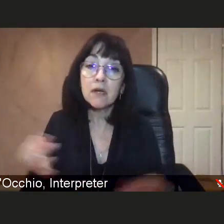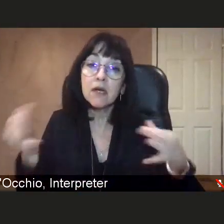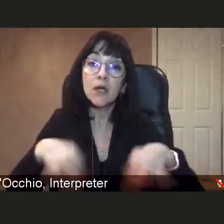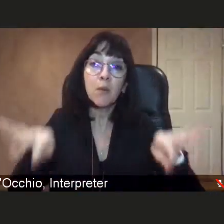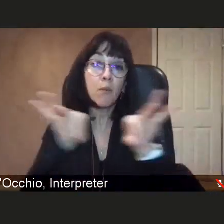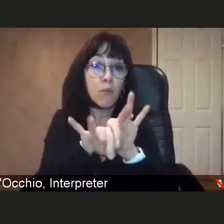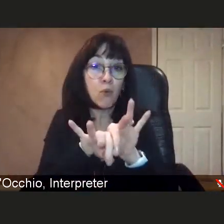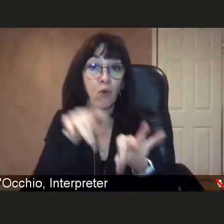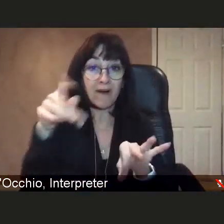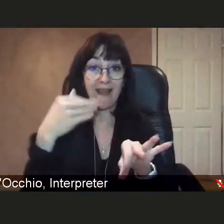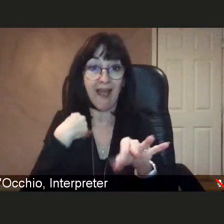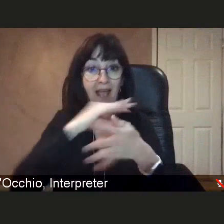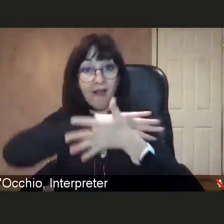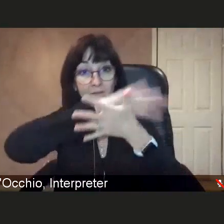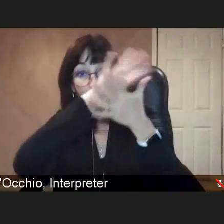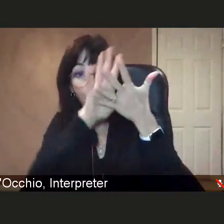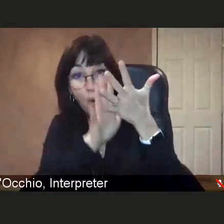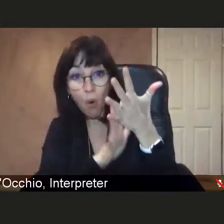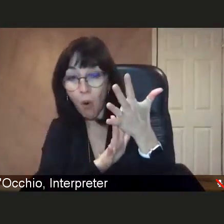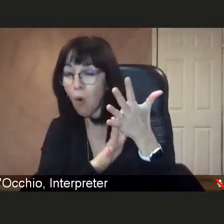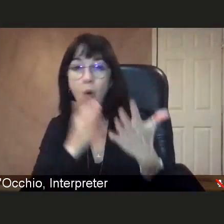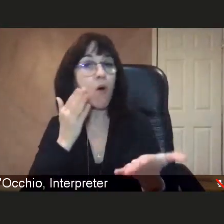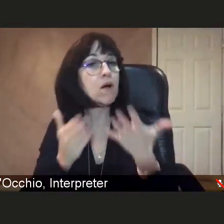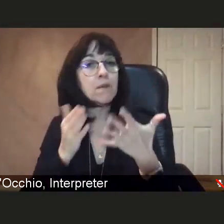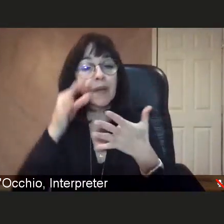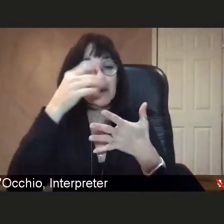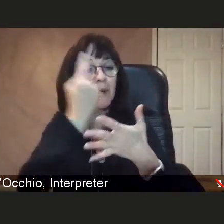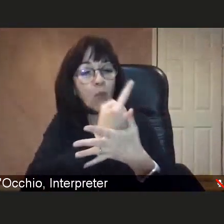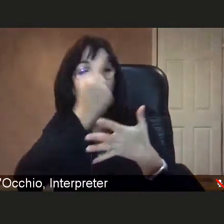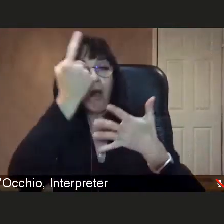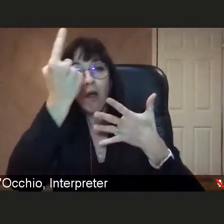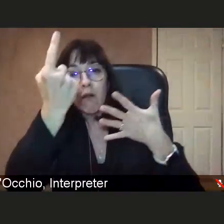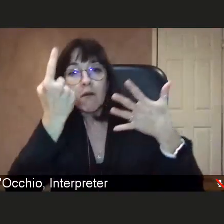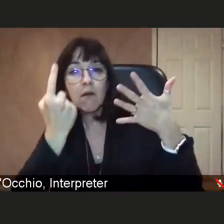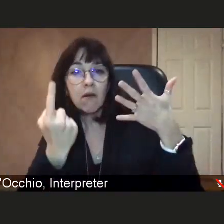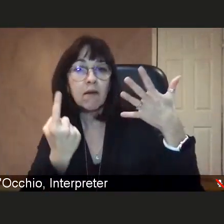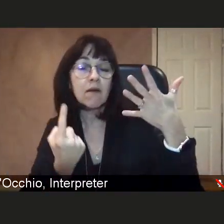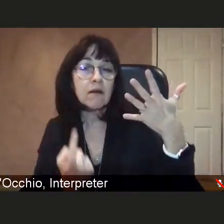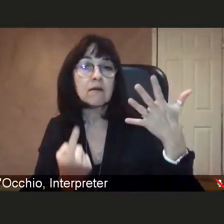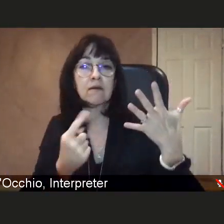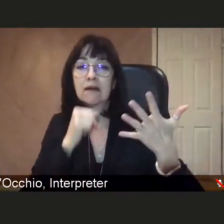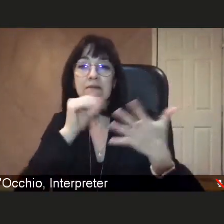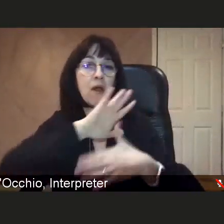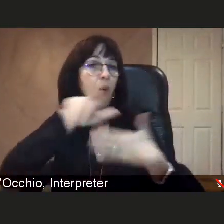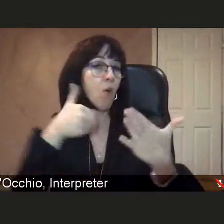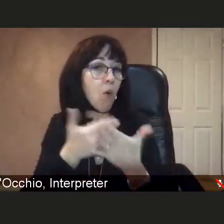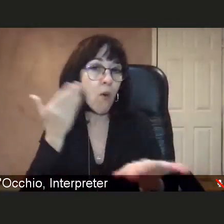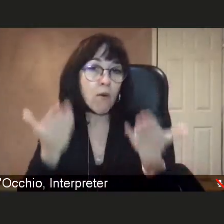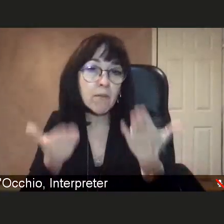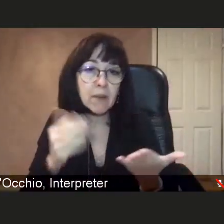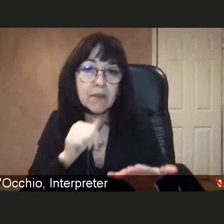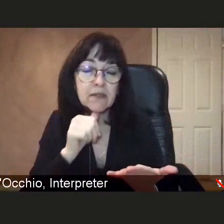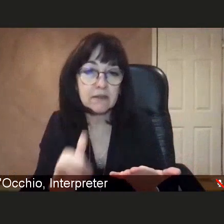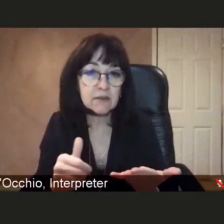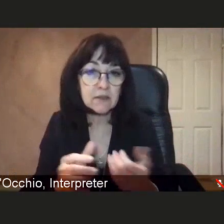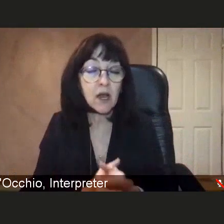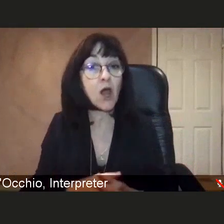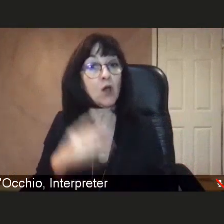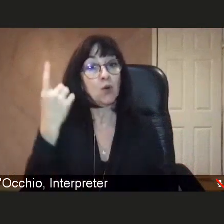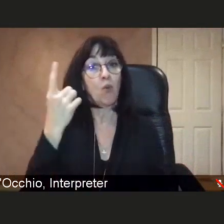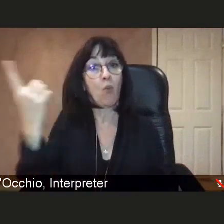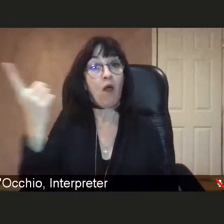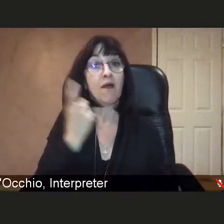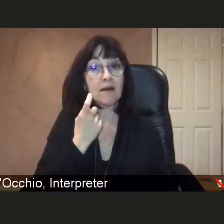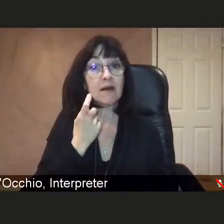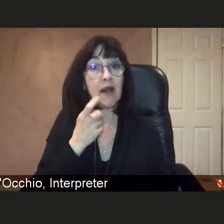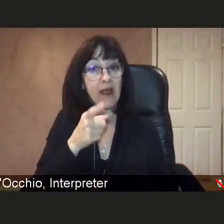have one or a few of these symptoms. One of the questions I was asked, will you always have a fever? And that answer is no.